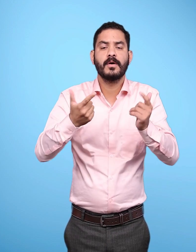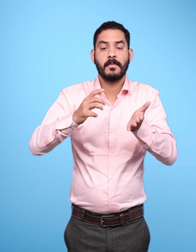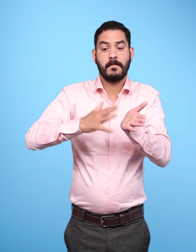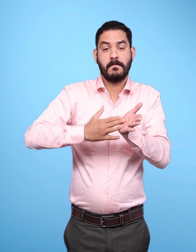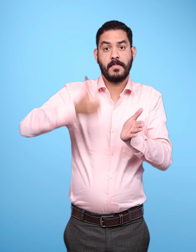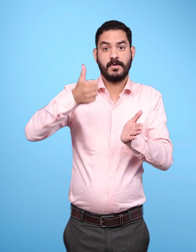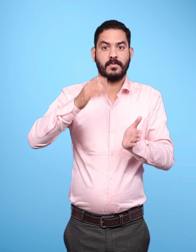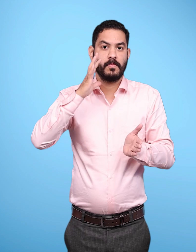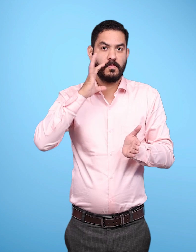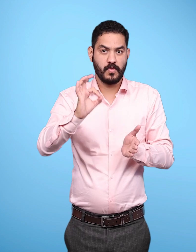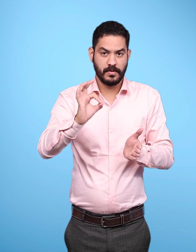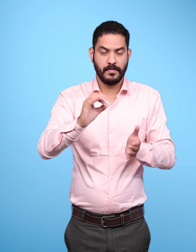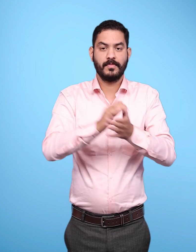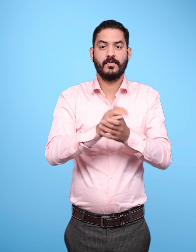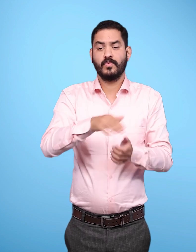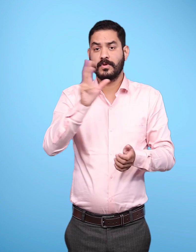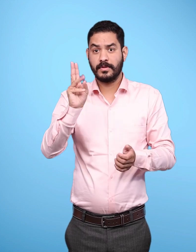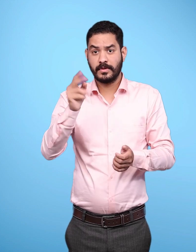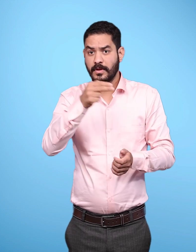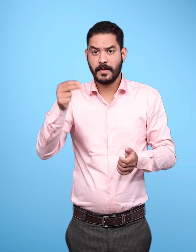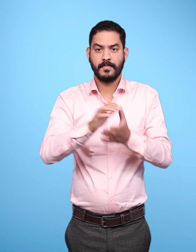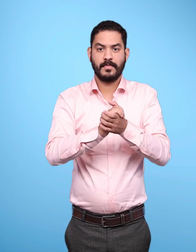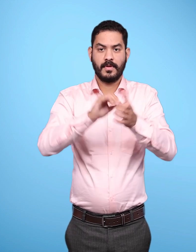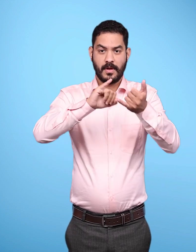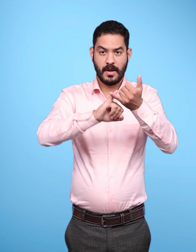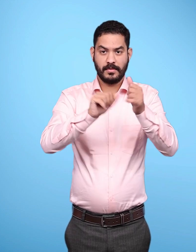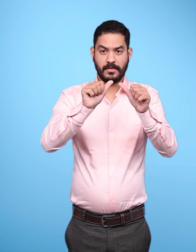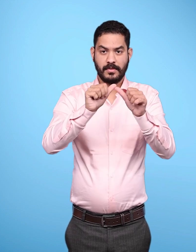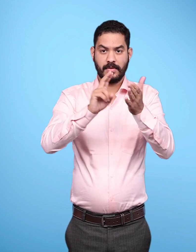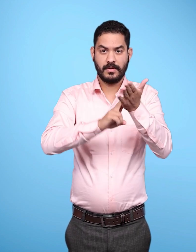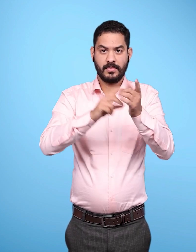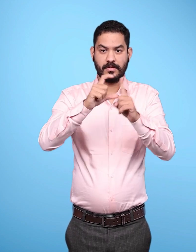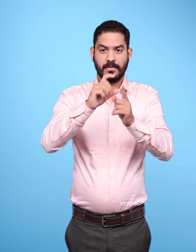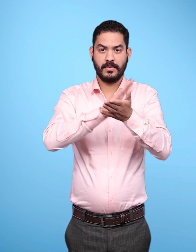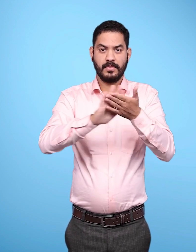Meaning an important minister, and a Sandhi Vigrahik,